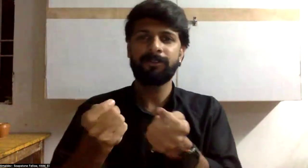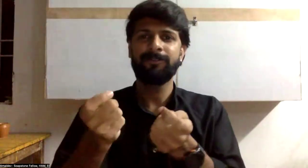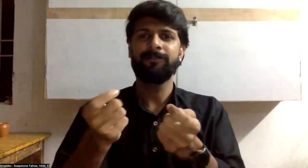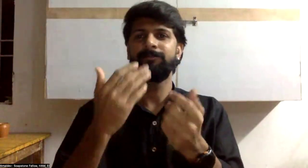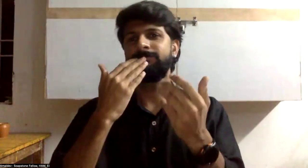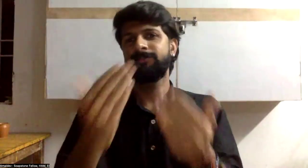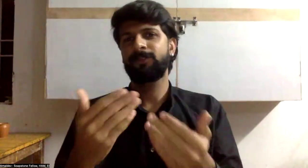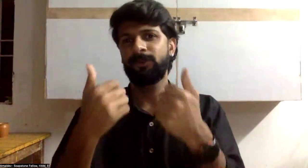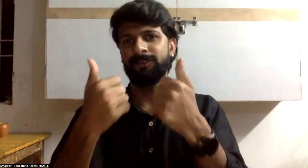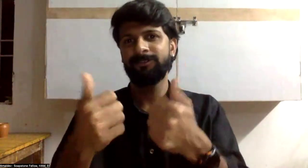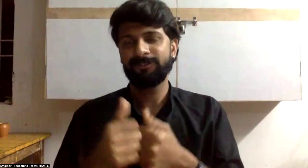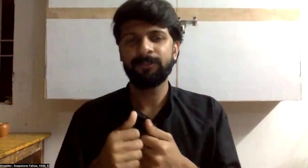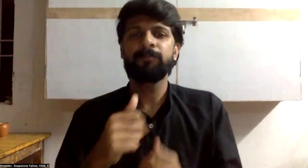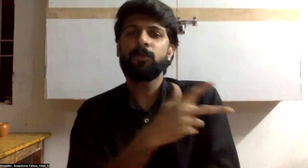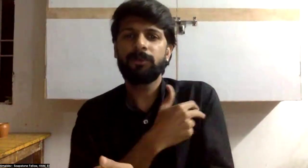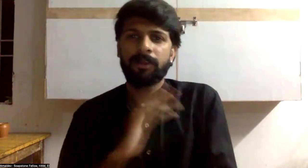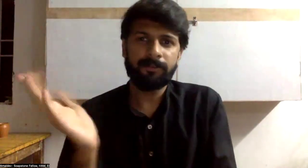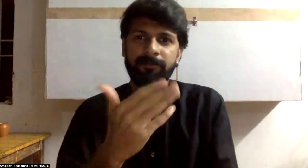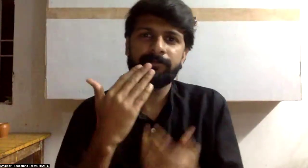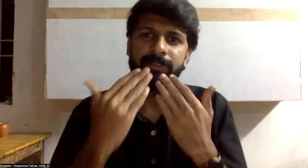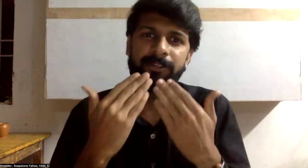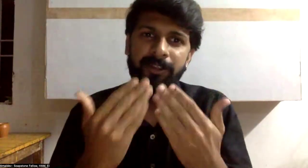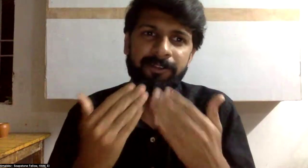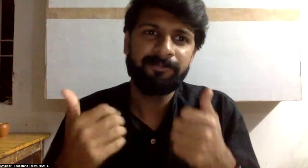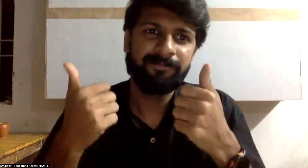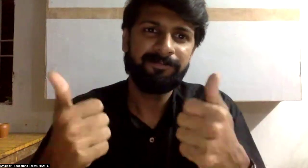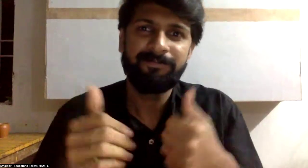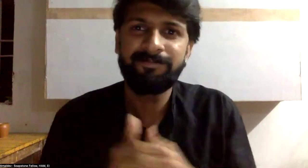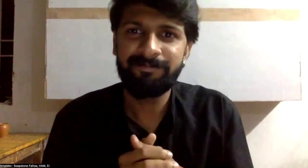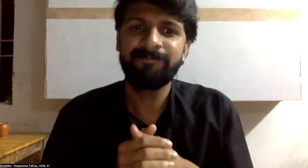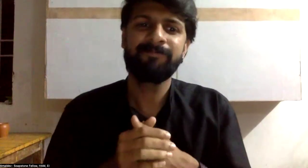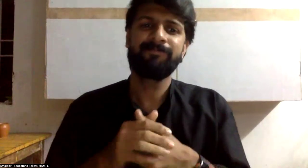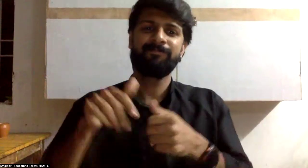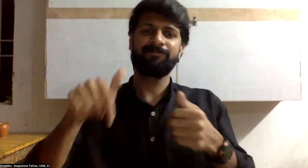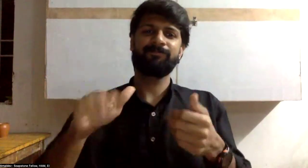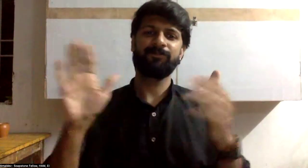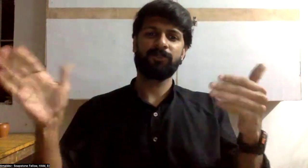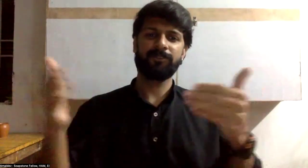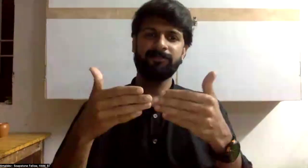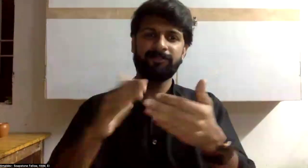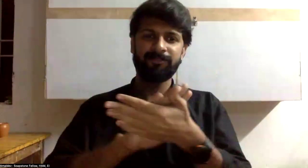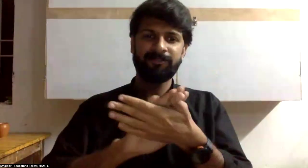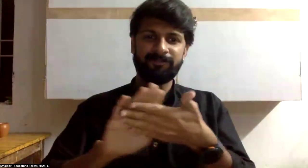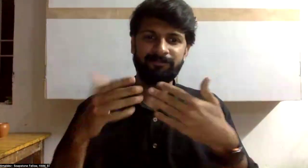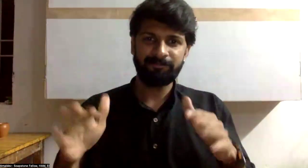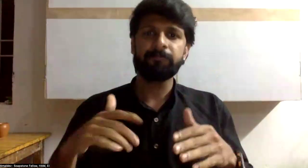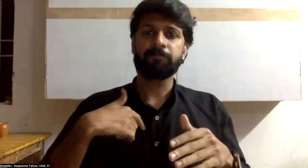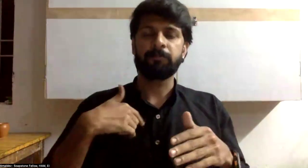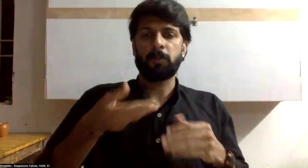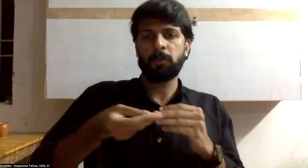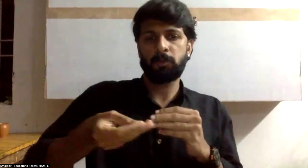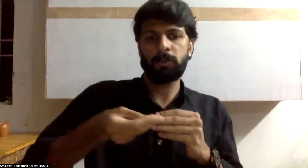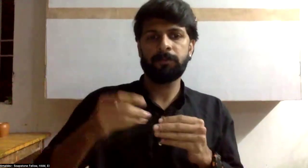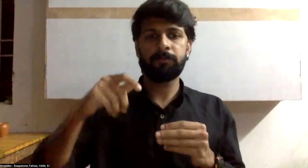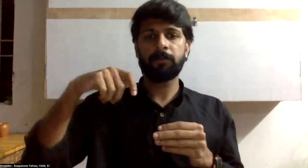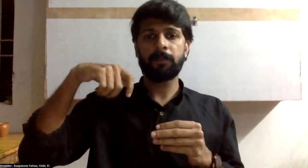Thank you, Leon and the admin team. Thank you, everyone, for the back-end support, and thank you, everyone,